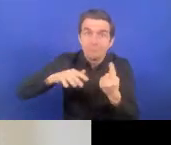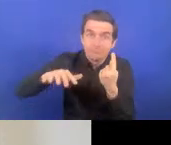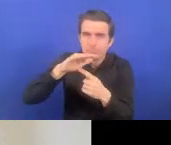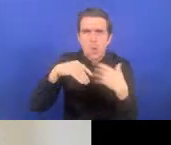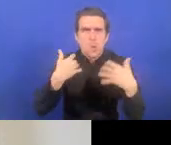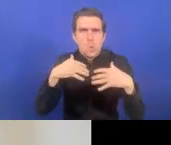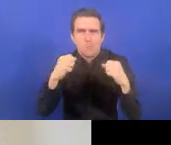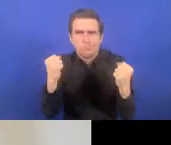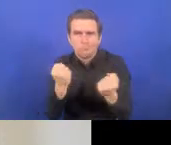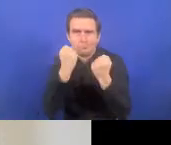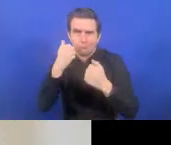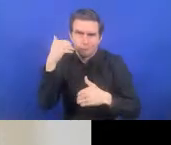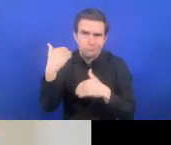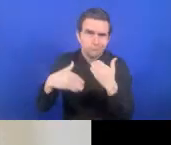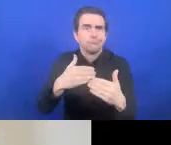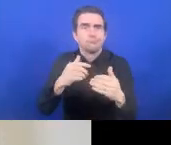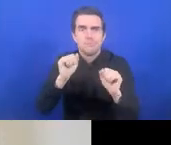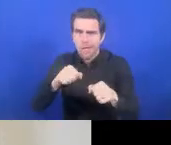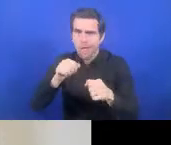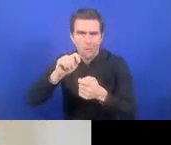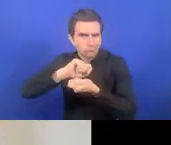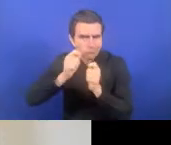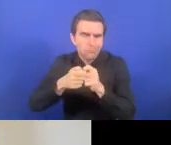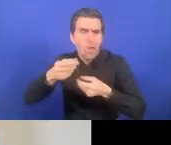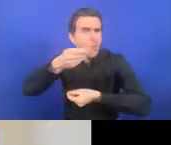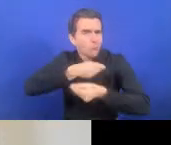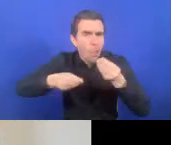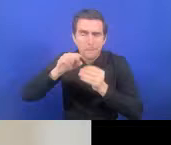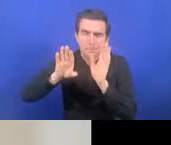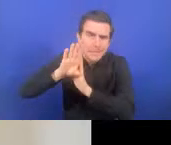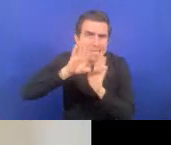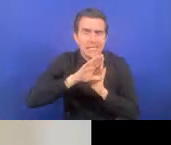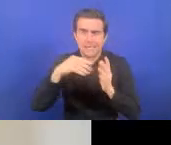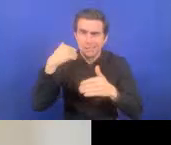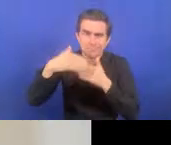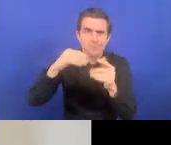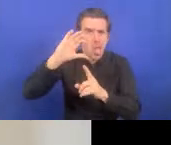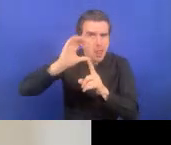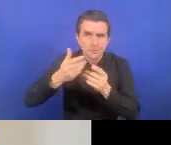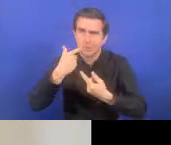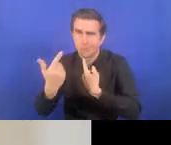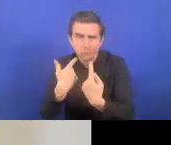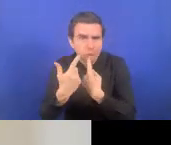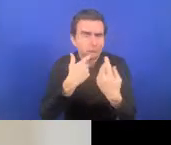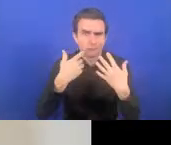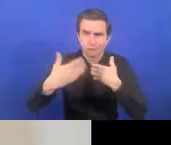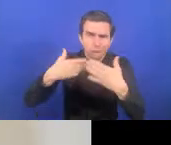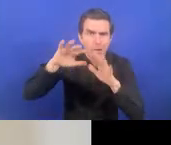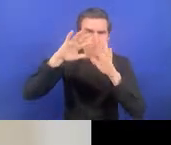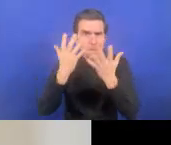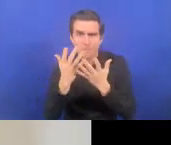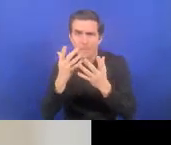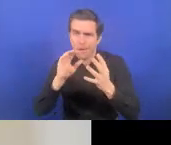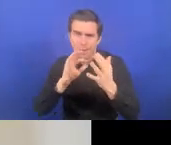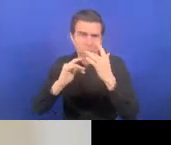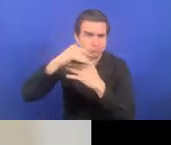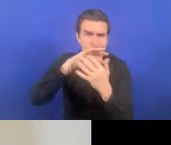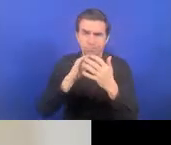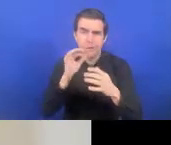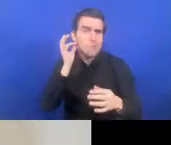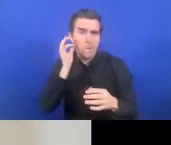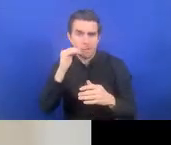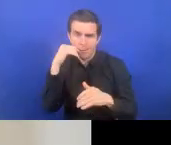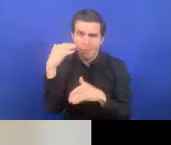workforce. Yet, women also often occupy lower-paying, lower-skilled jobs. In tourism,